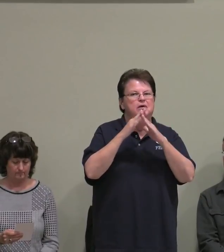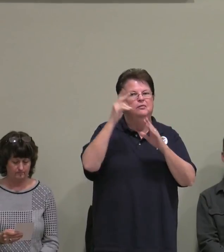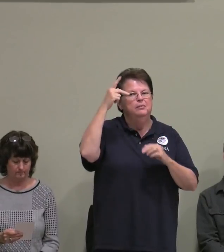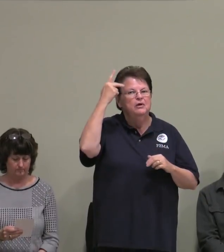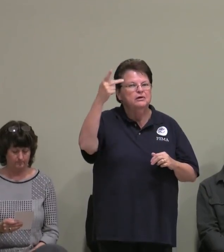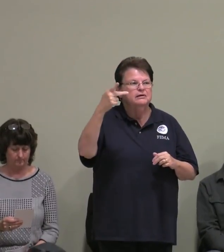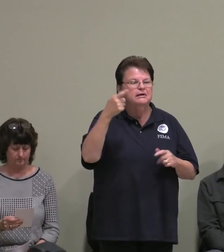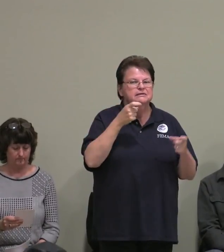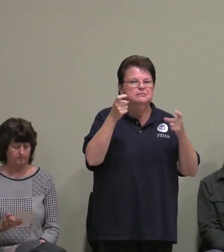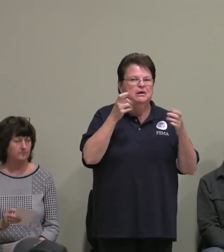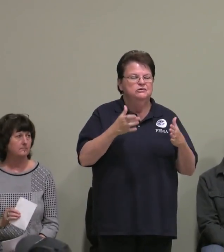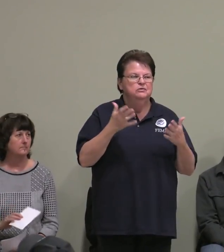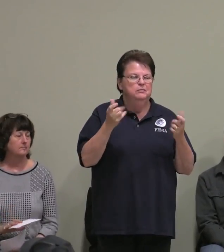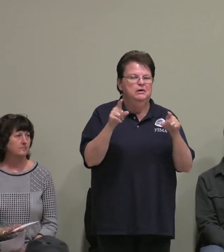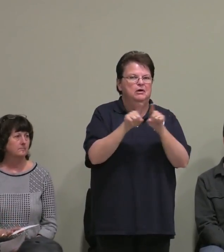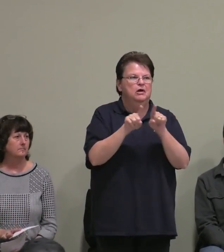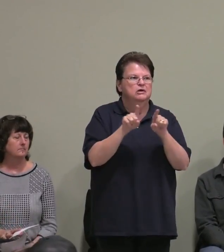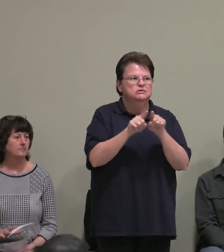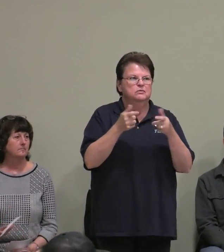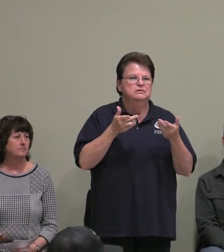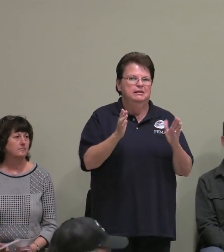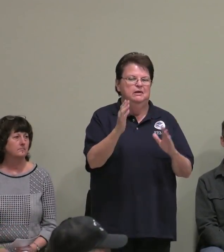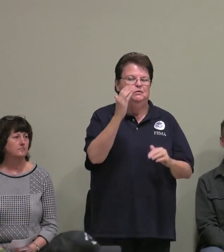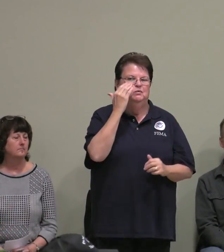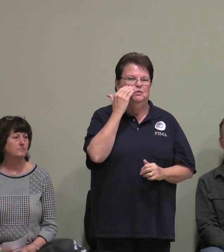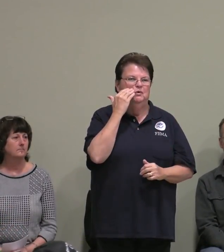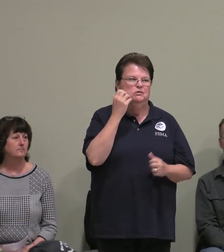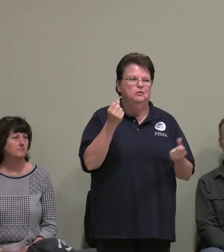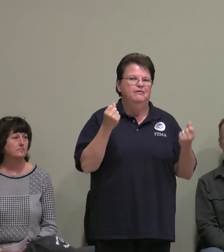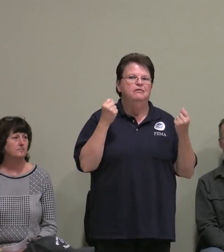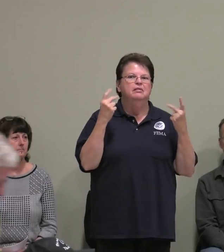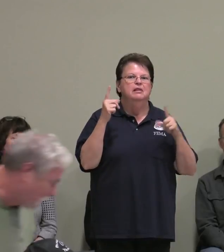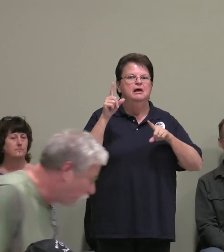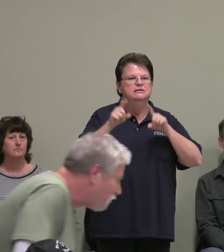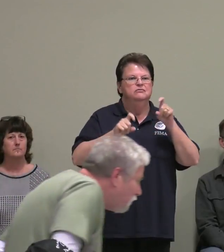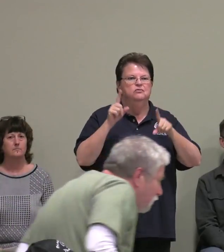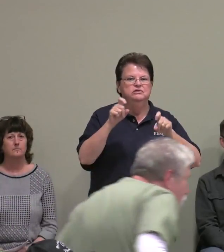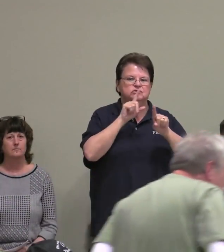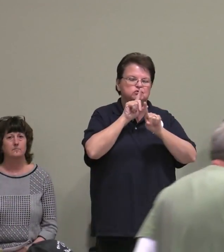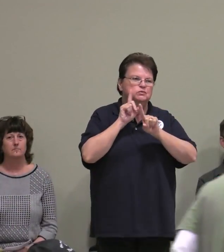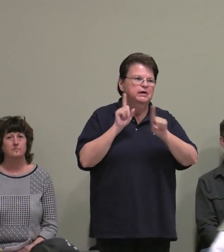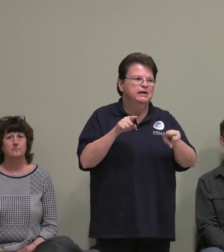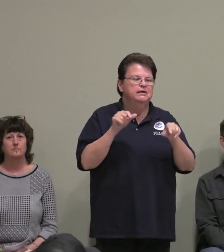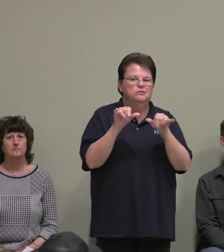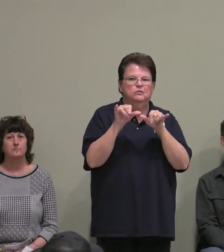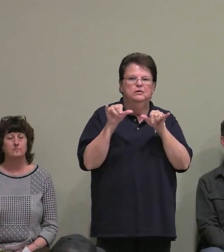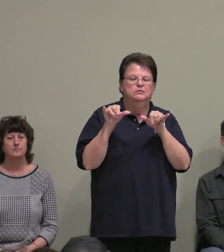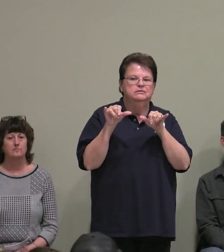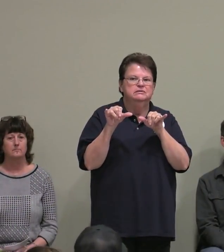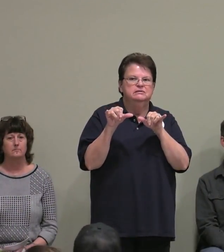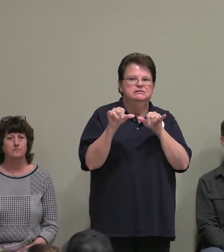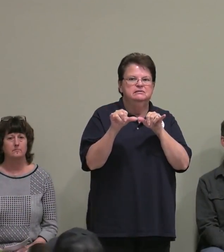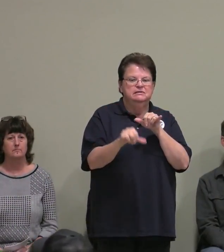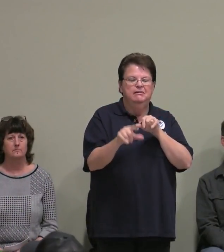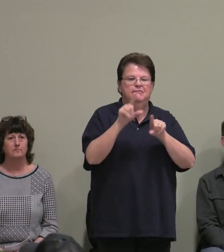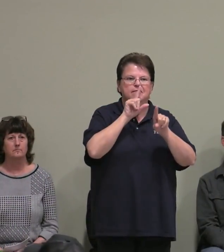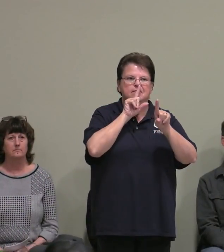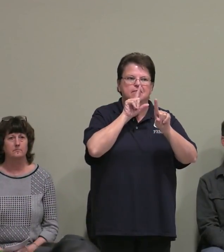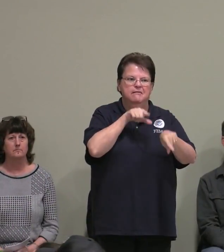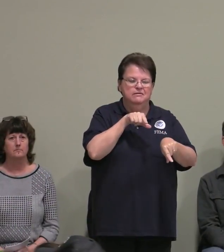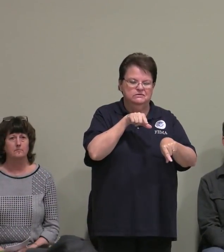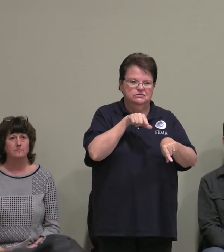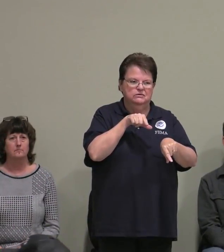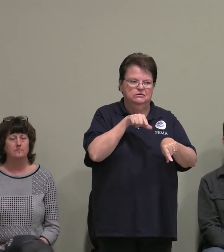we've given to them. But I also want to let you know we have lots of questions to answer. And we will stay here and we will answer them.